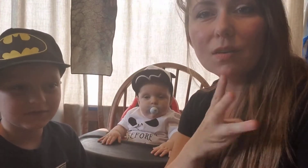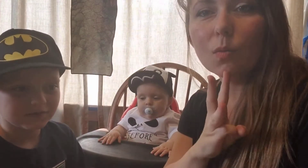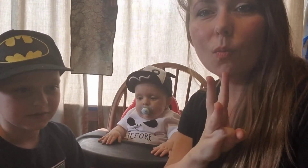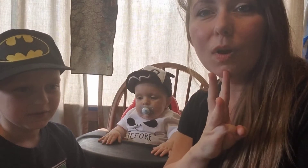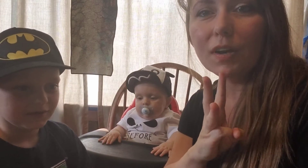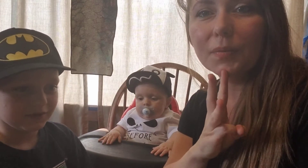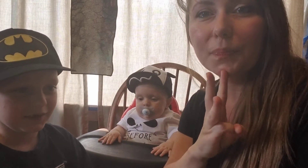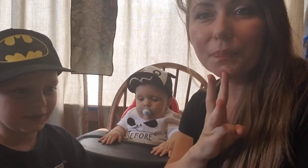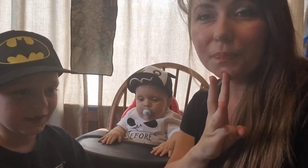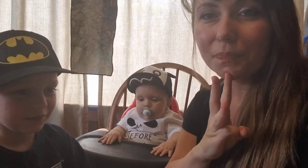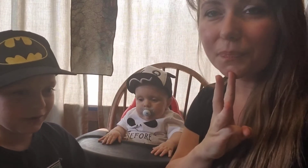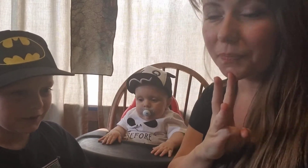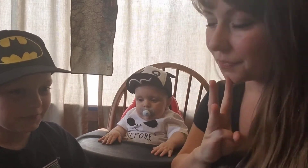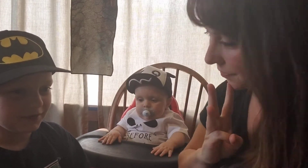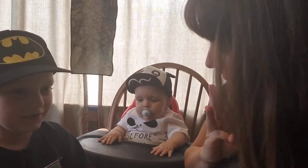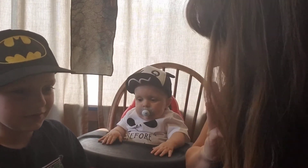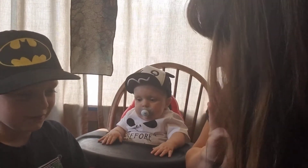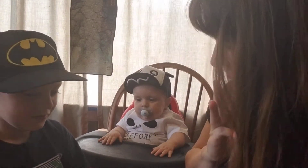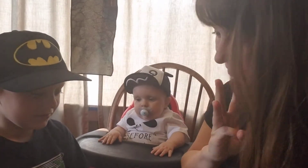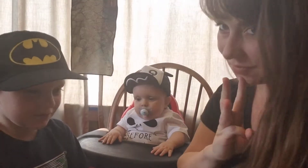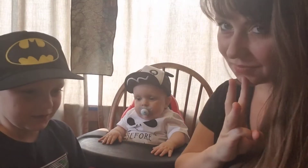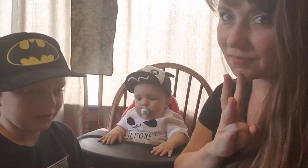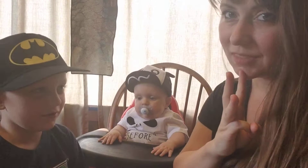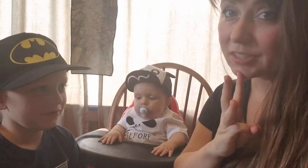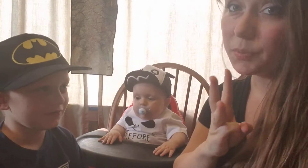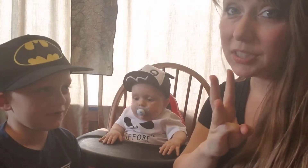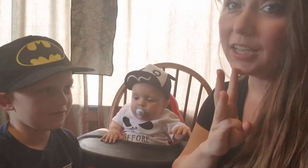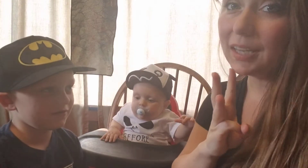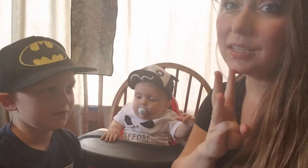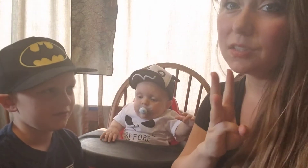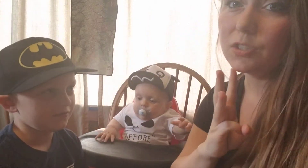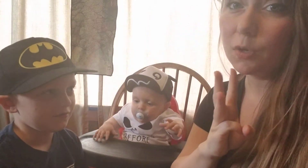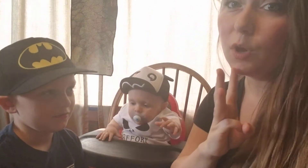Water. And that's what I need to drink. That's what Channing needs to drink. Water.